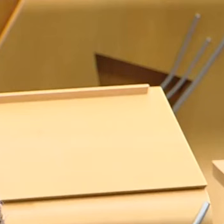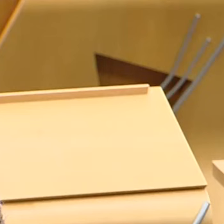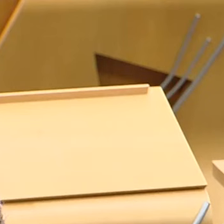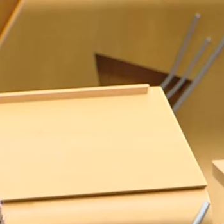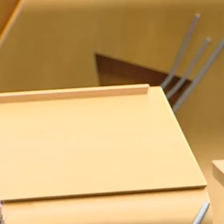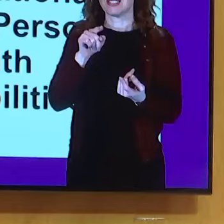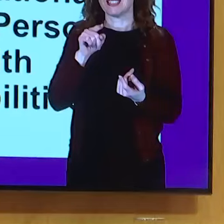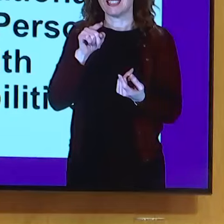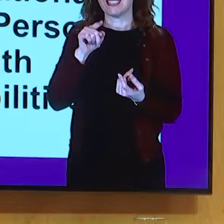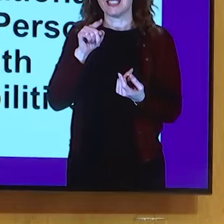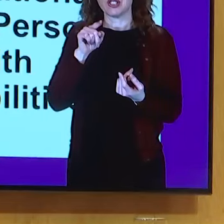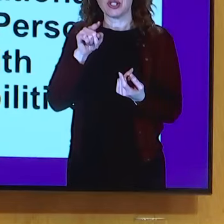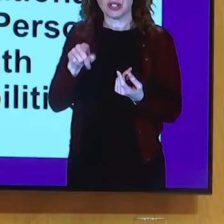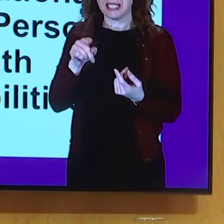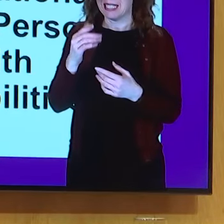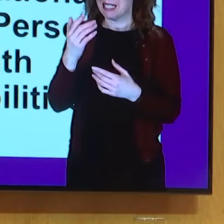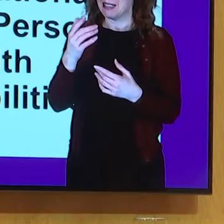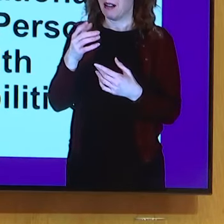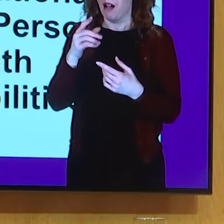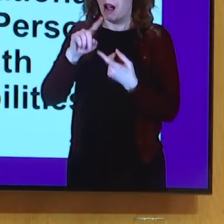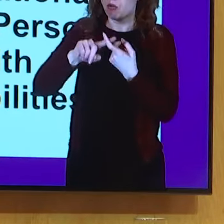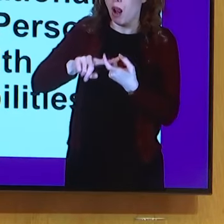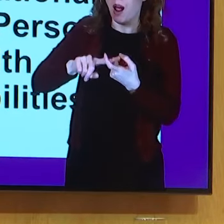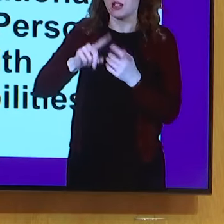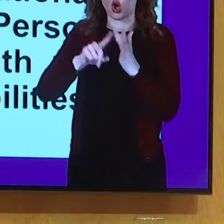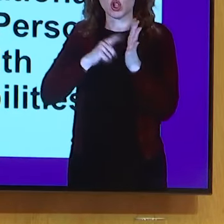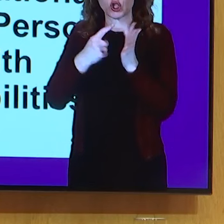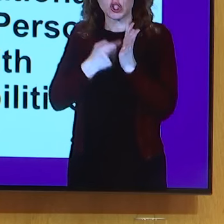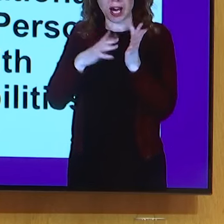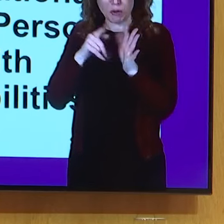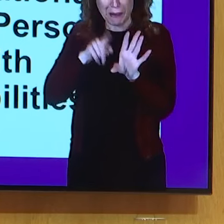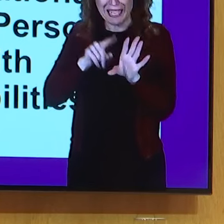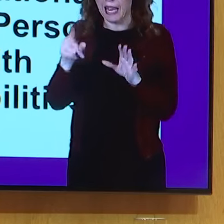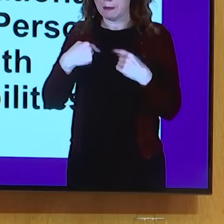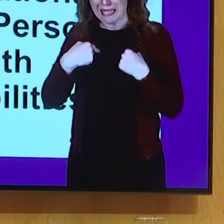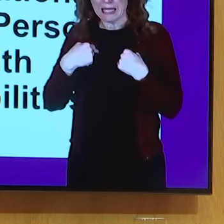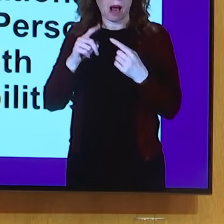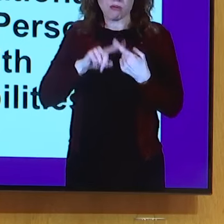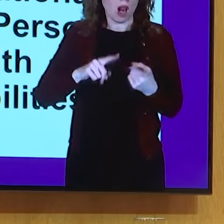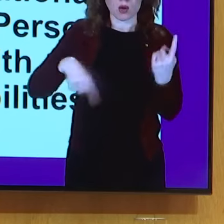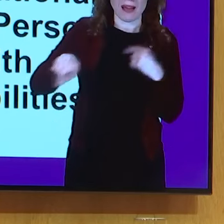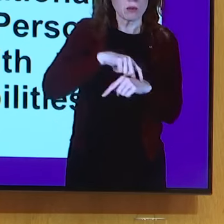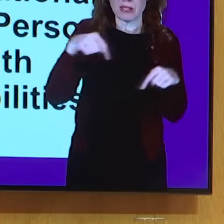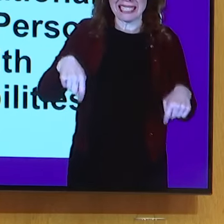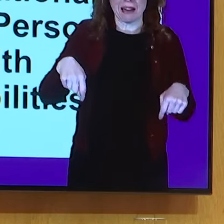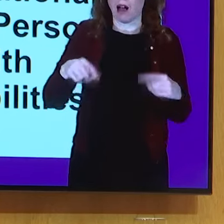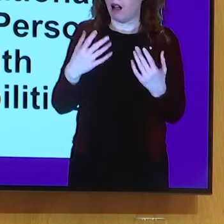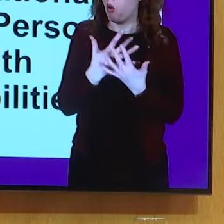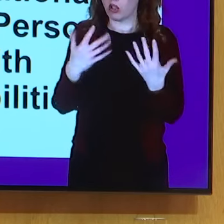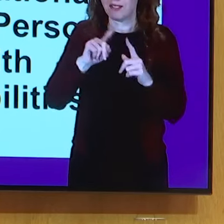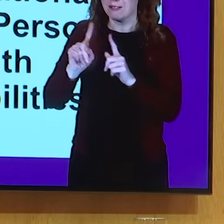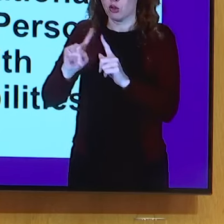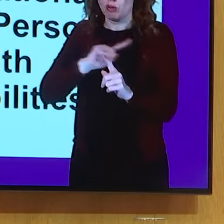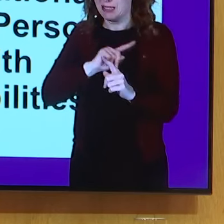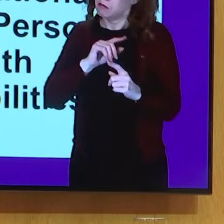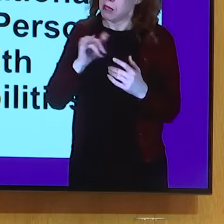spoken and lent a lot on Jeremy and I. I've lent a lot on pretty much everyone in here for various reasons, including when it comes to votes.